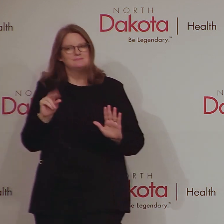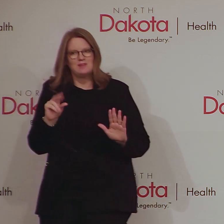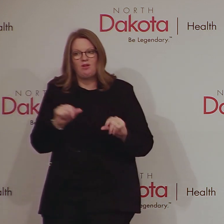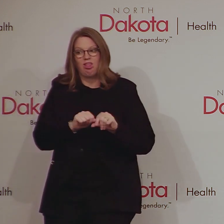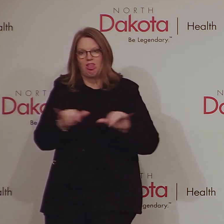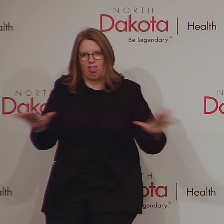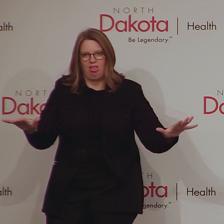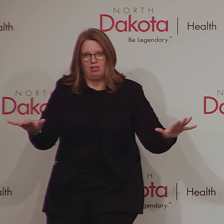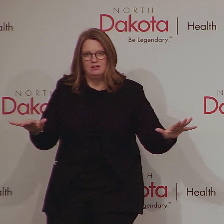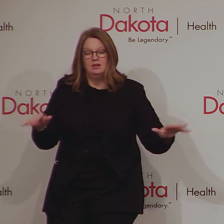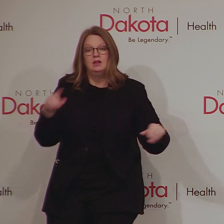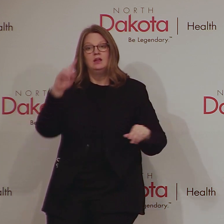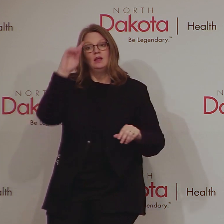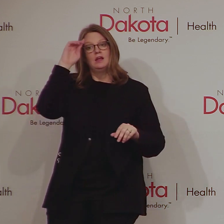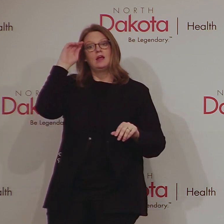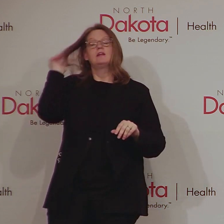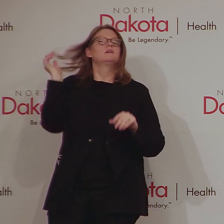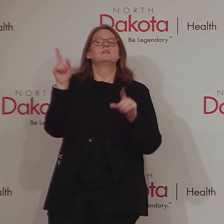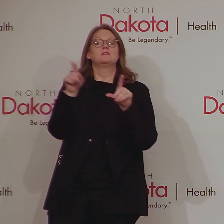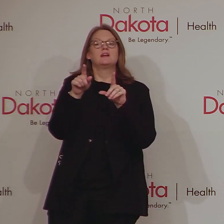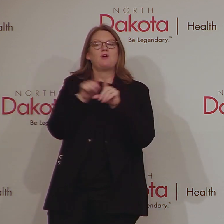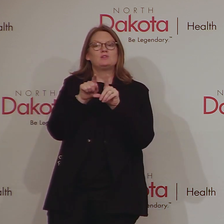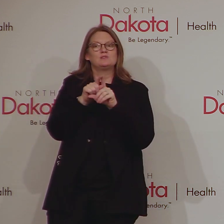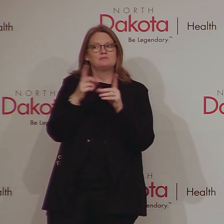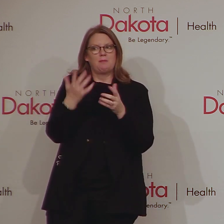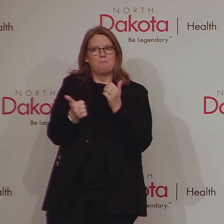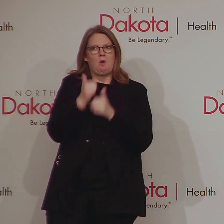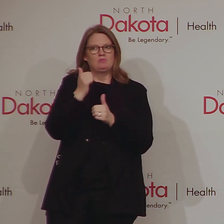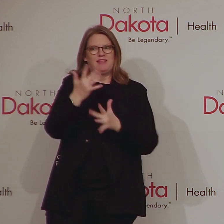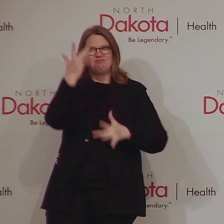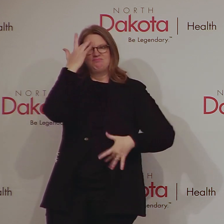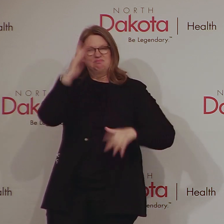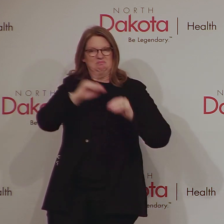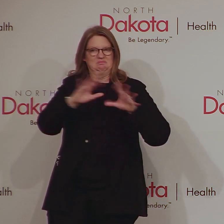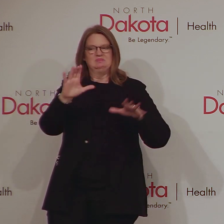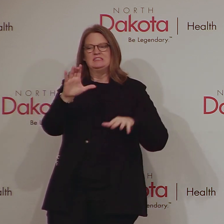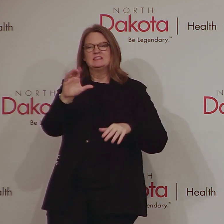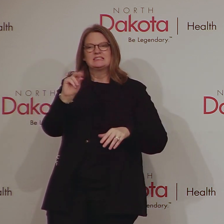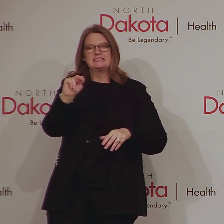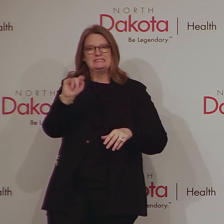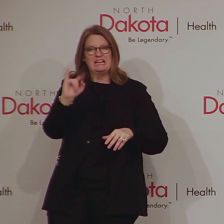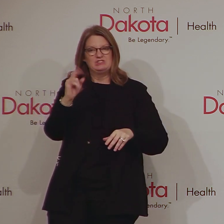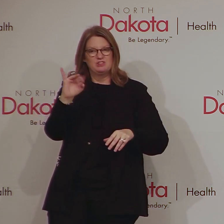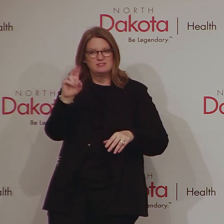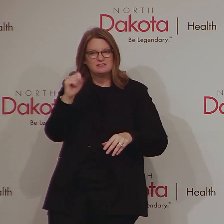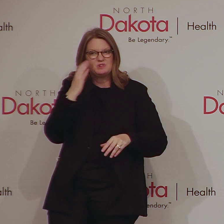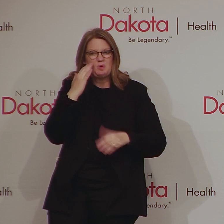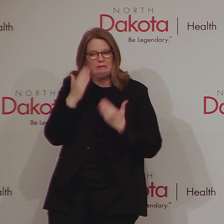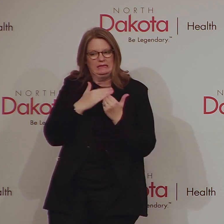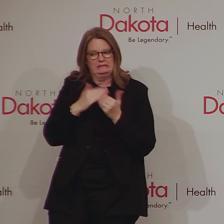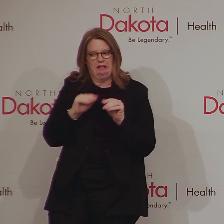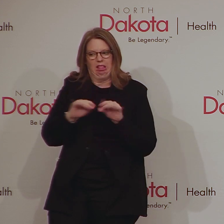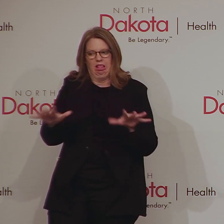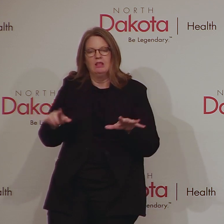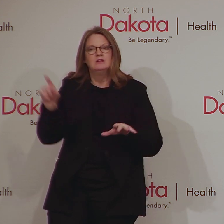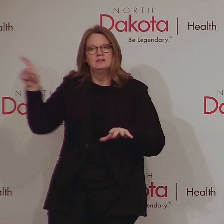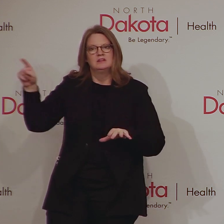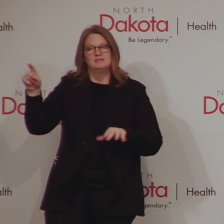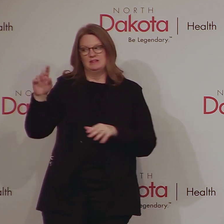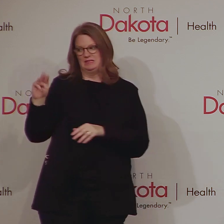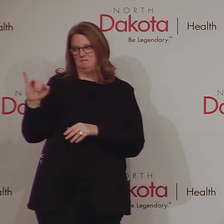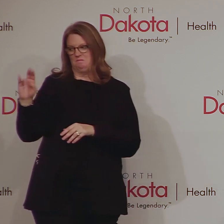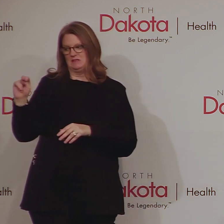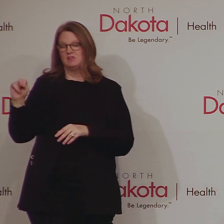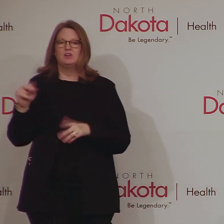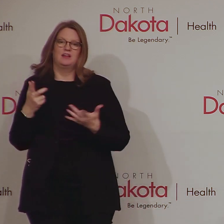of virus that's been detected in Minnesota, Sanford Health's chief medical officer assumes it is already in North Dakota, and there was a report